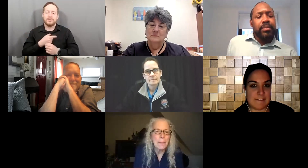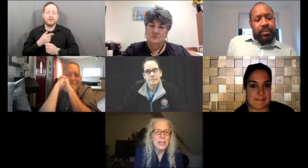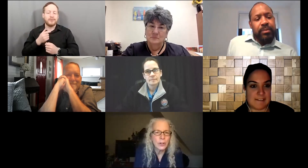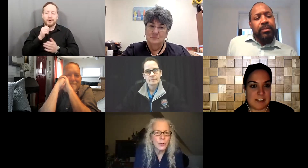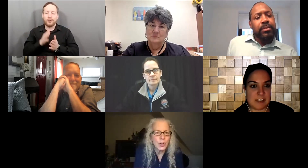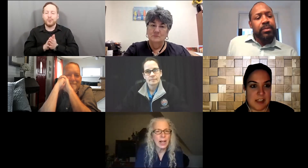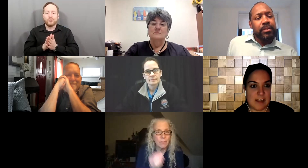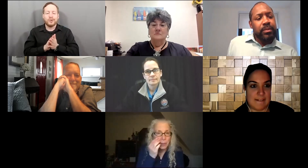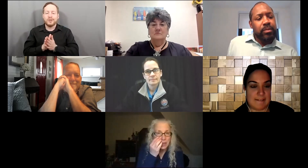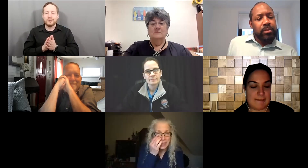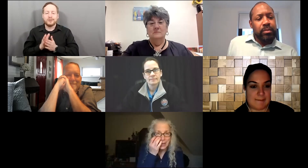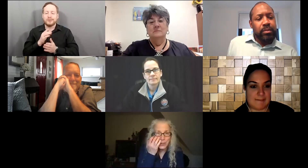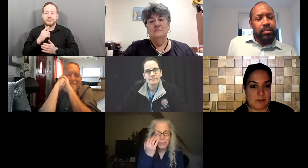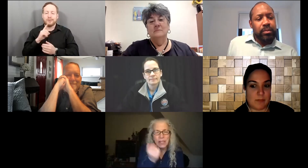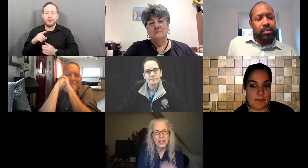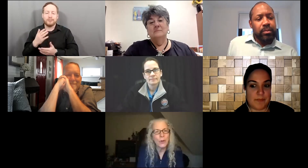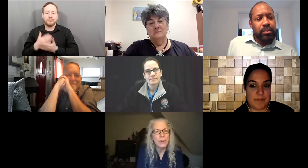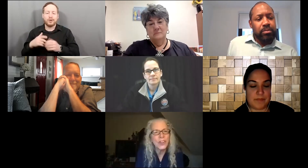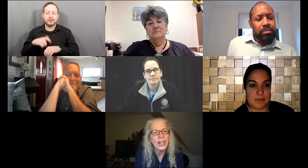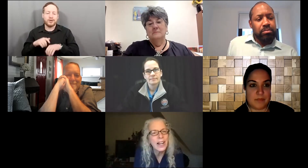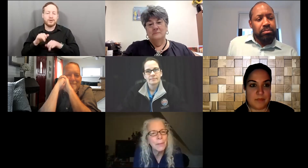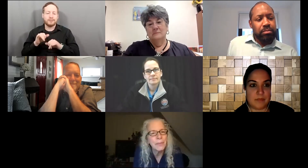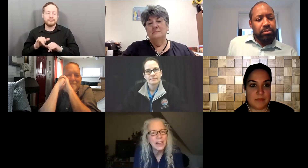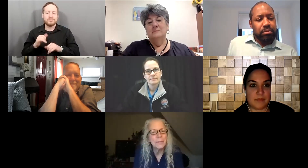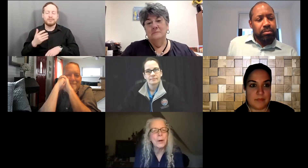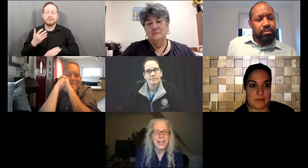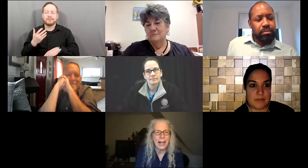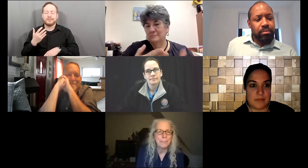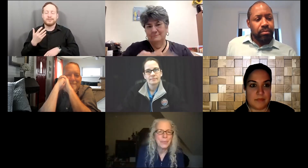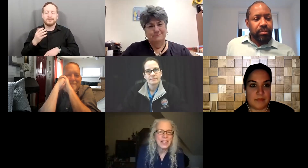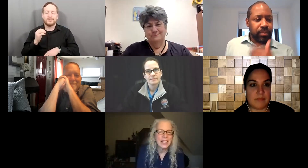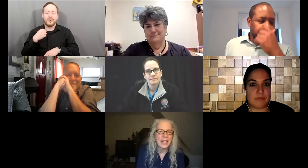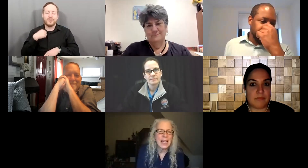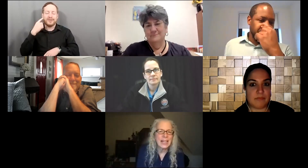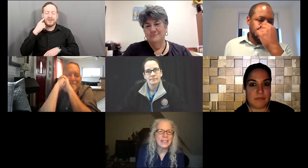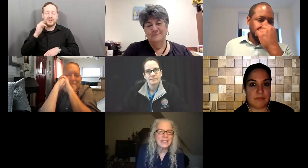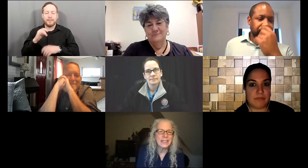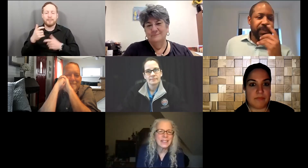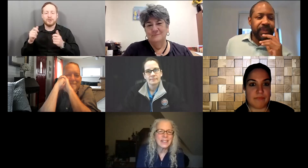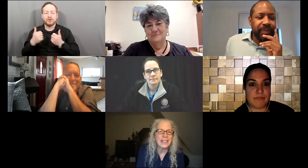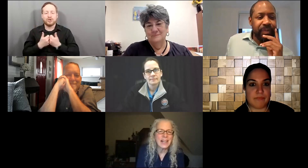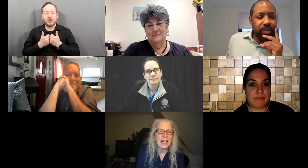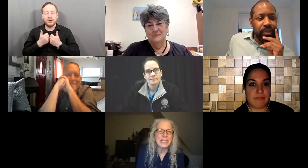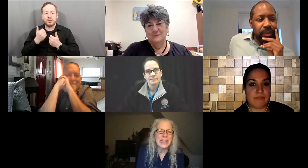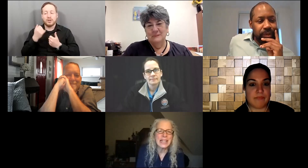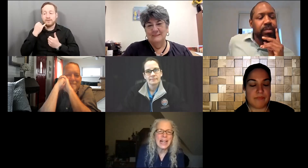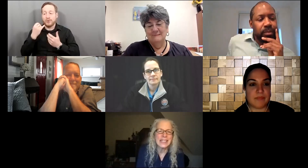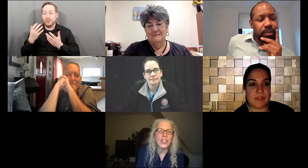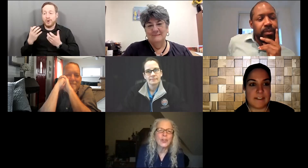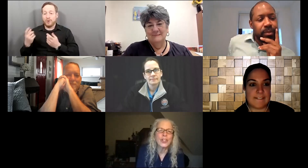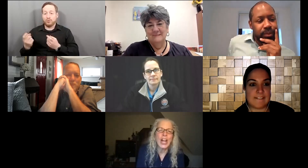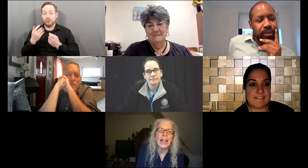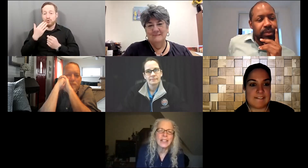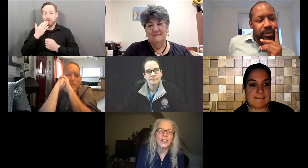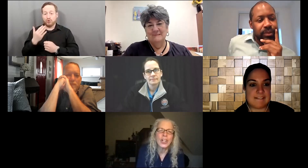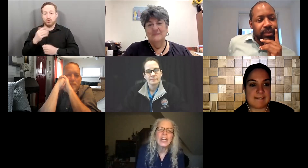an applicant who's going to come from another state or something. Nobody's going to come part-time. And I was thinking that's a